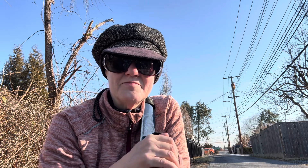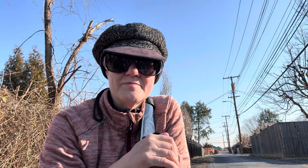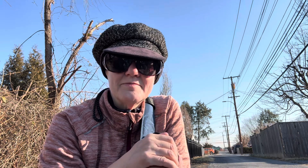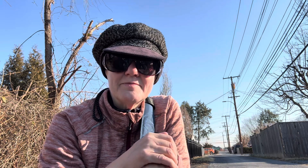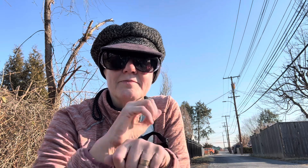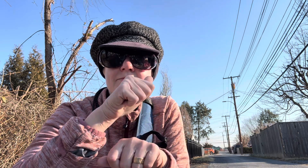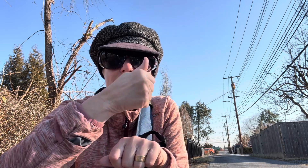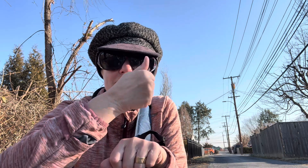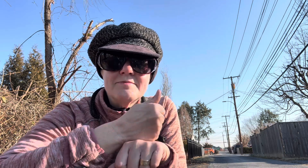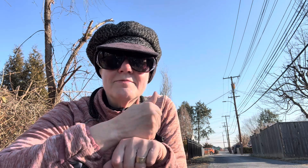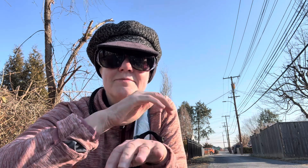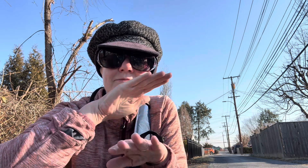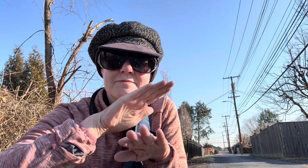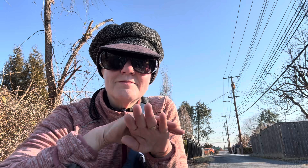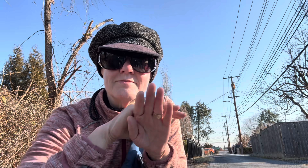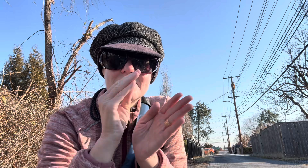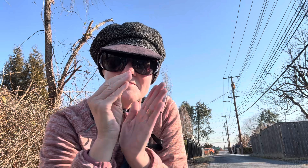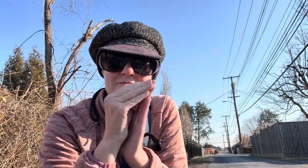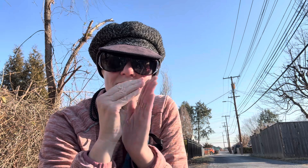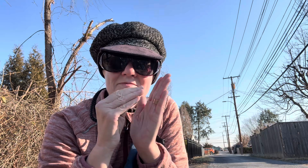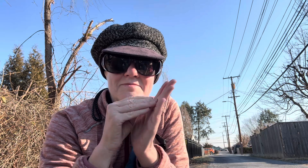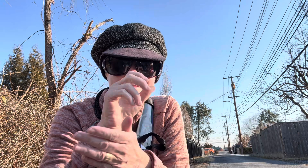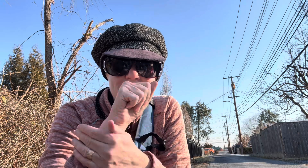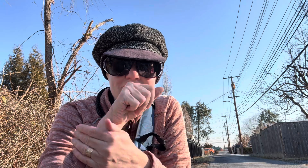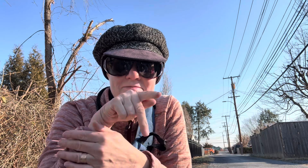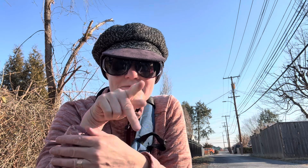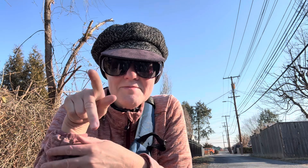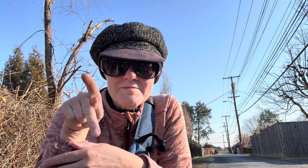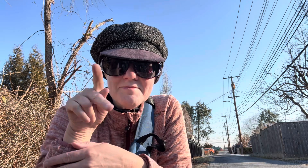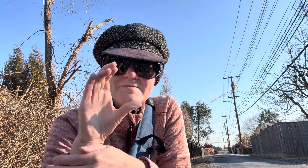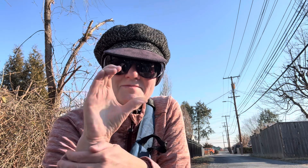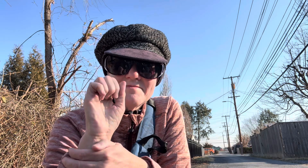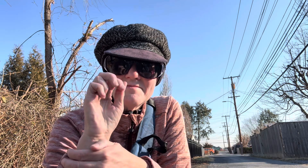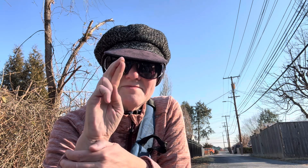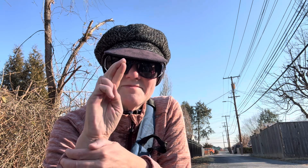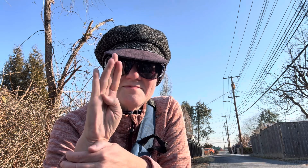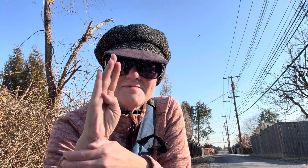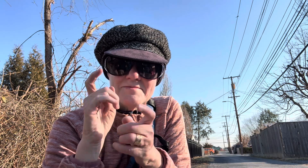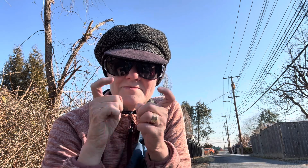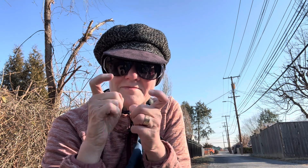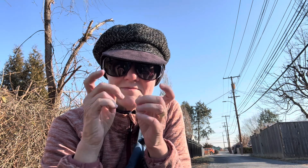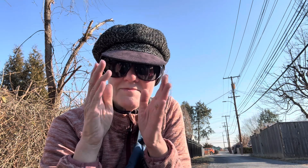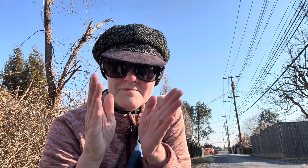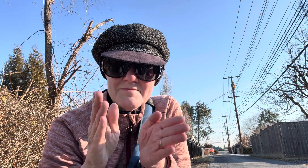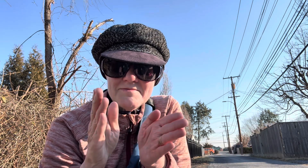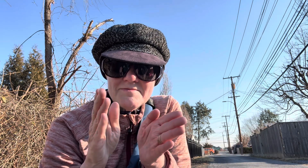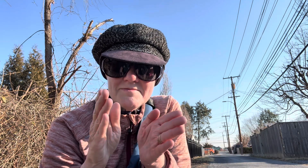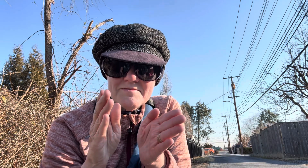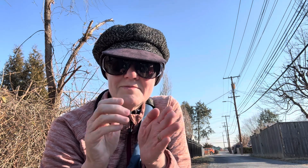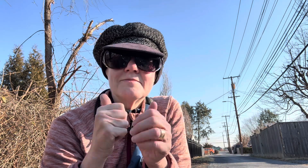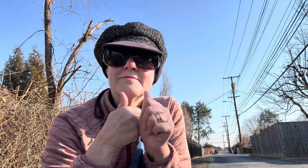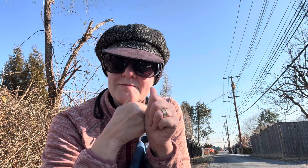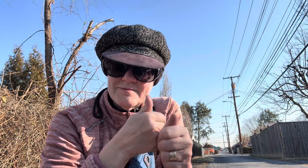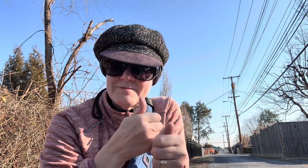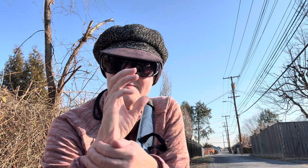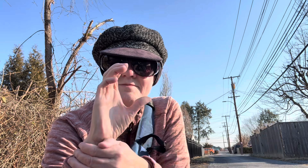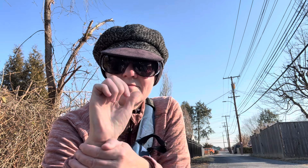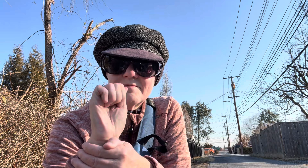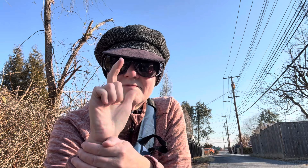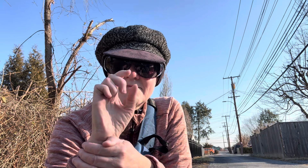timing, etc. All of this we document in the app Carb Manager.